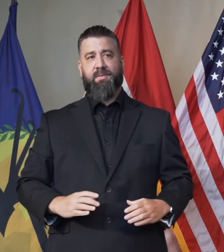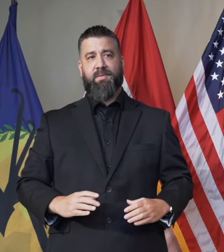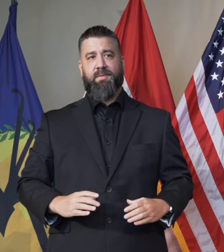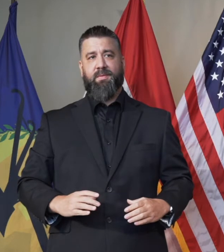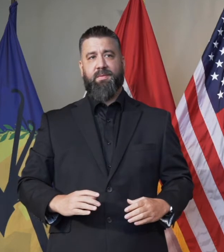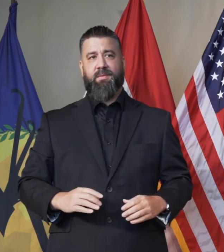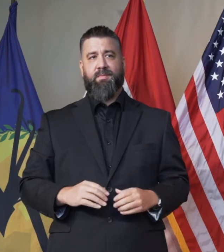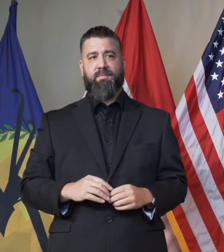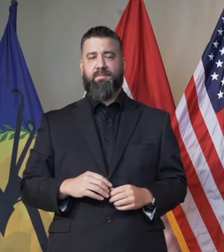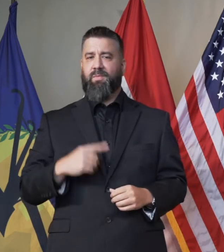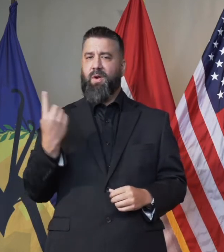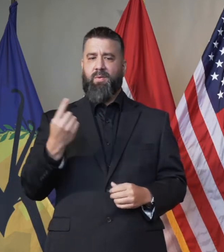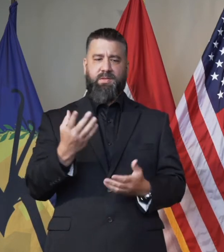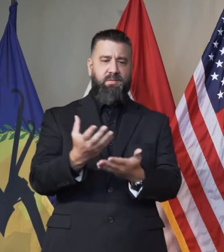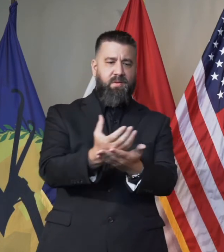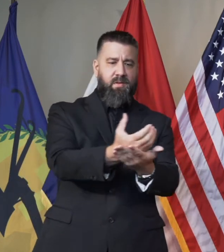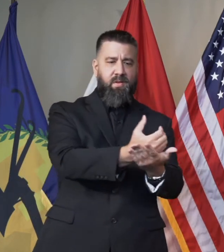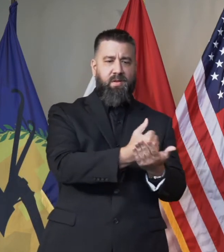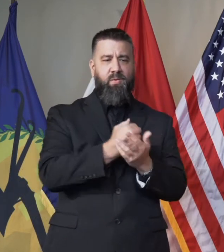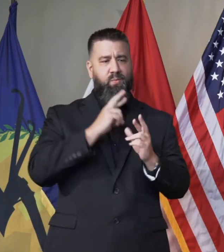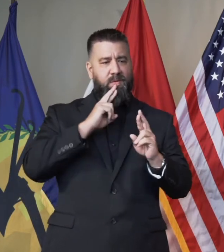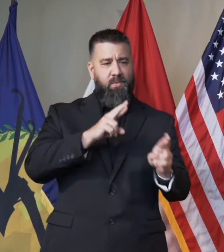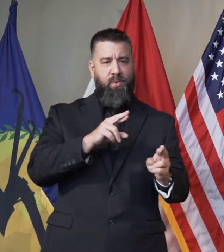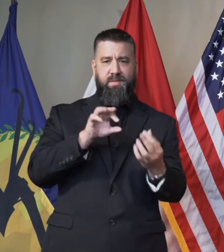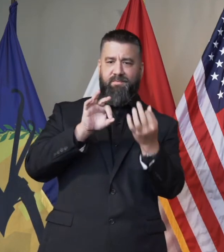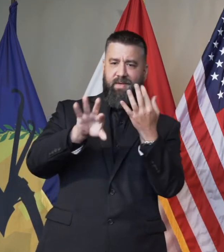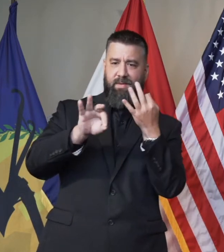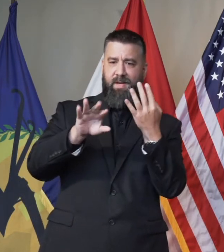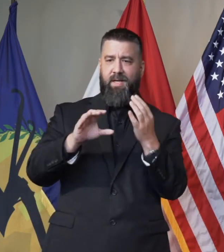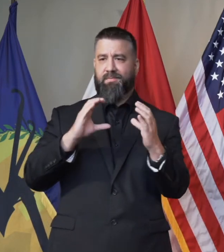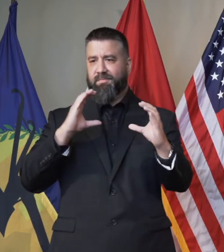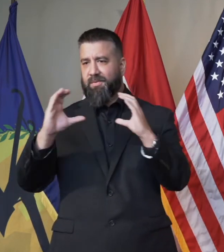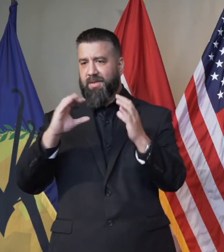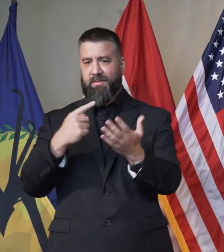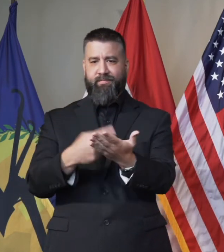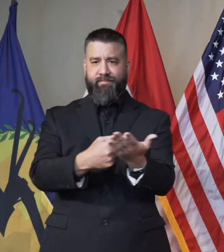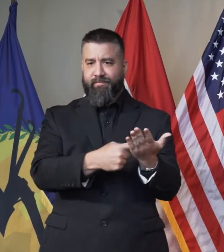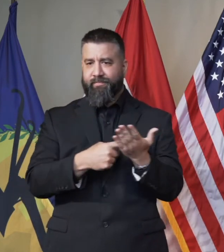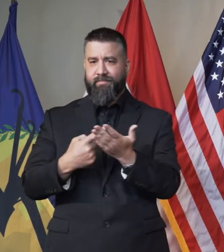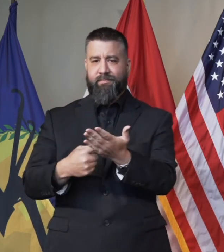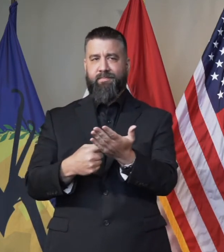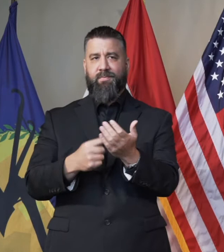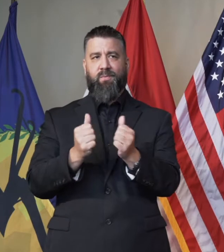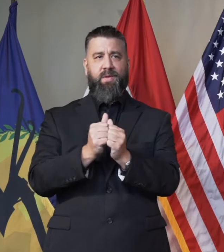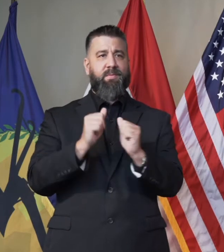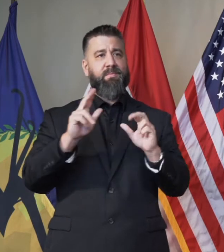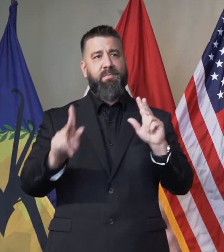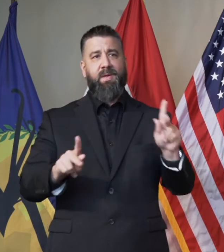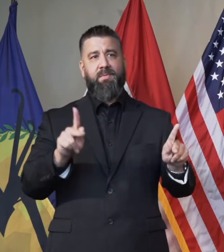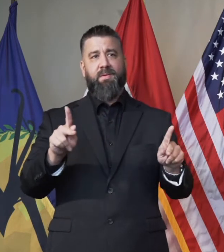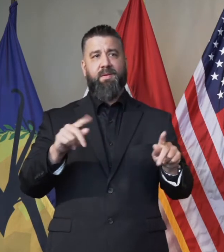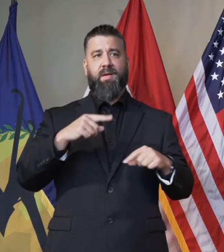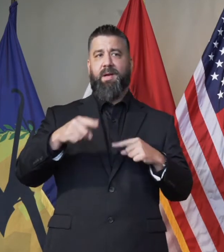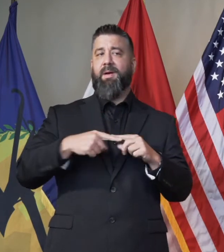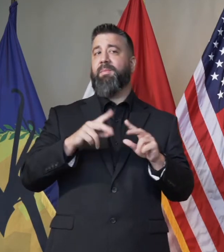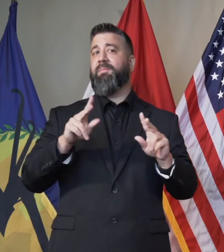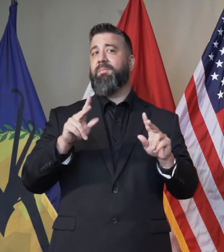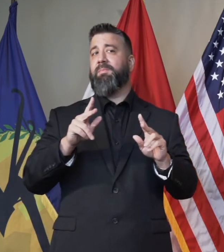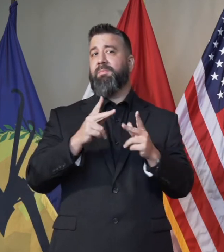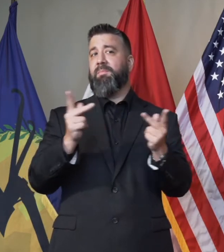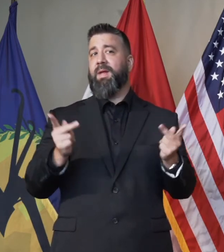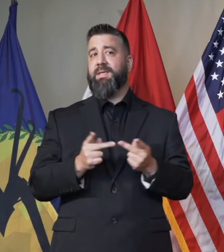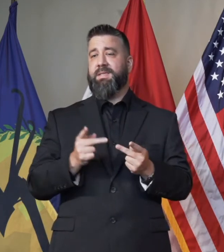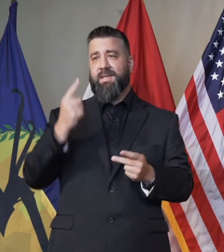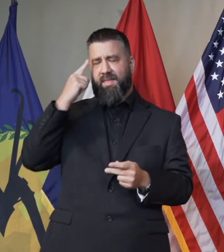constant reports and feedbacks. There is constant communication in the community between residents about places that they believe are safe